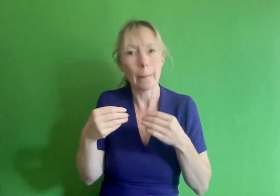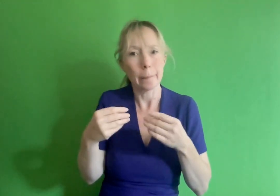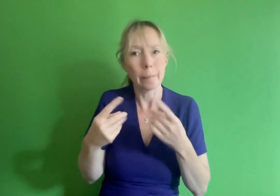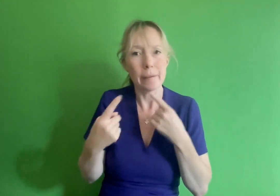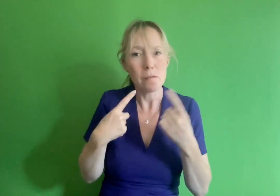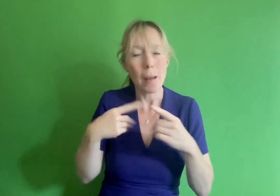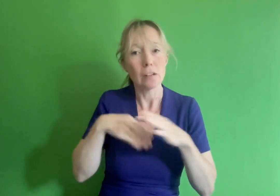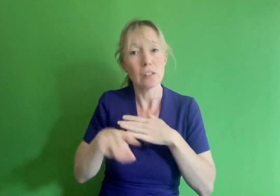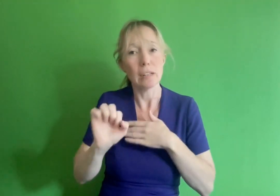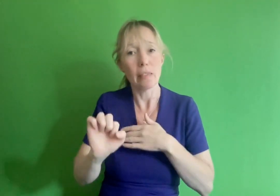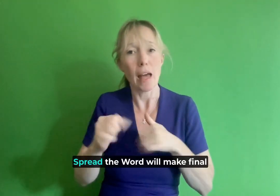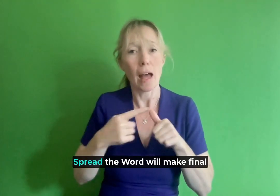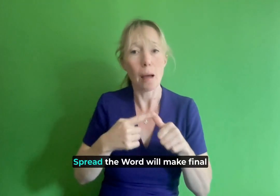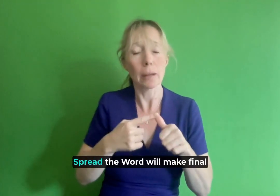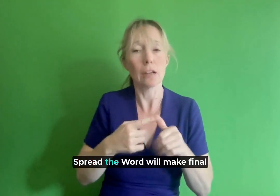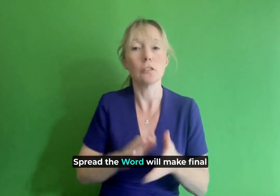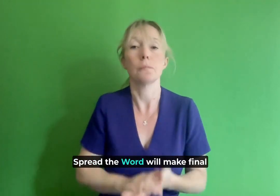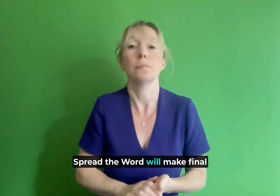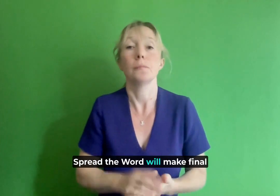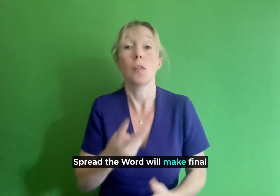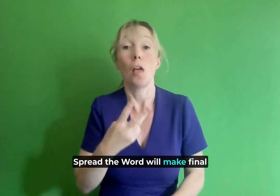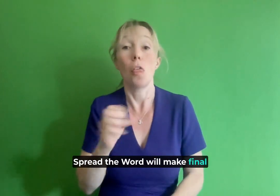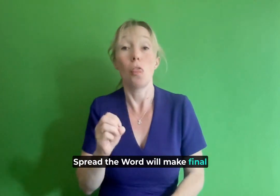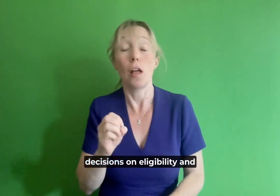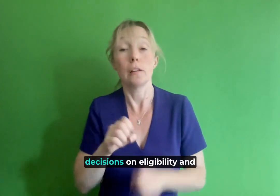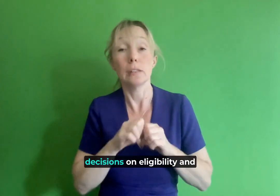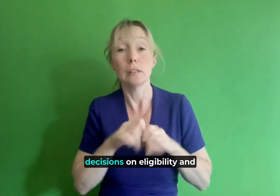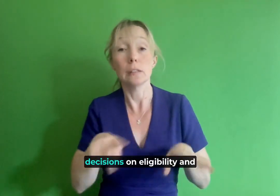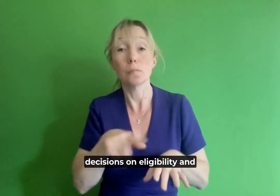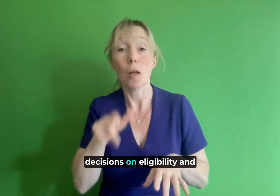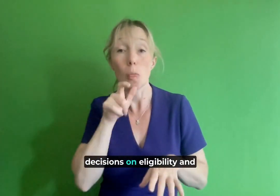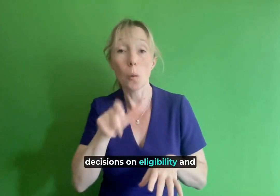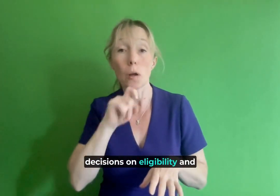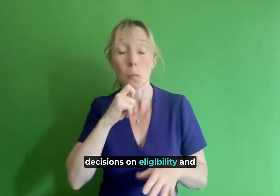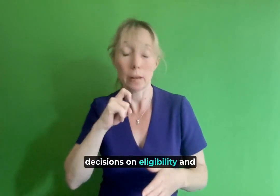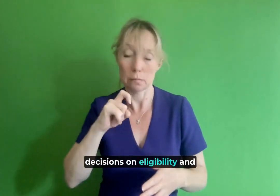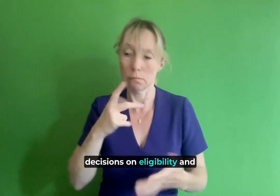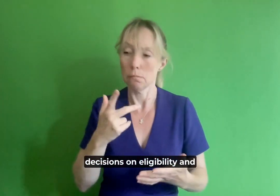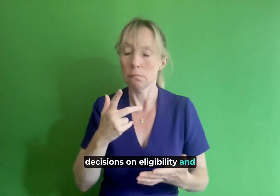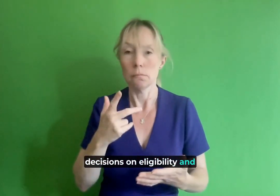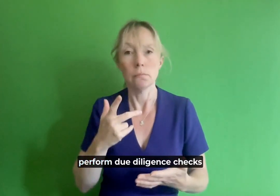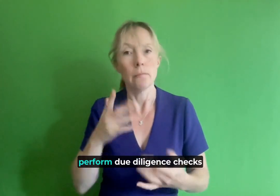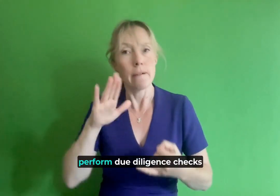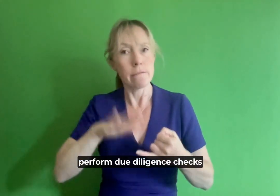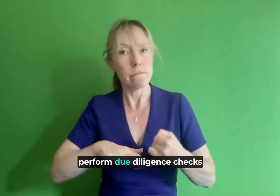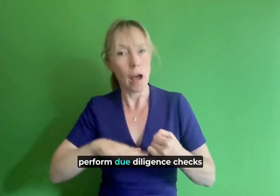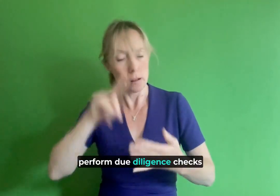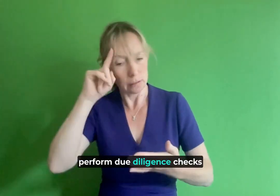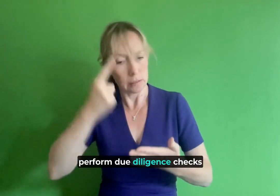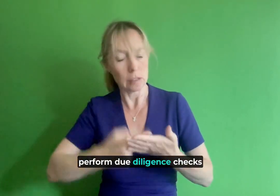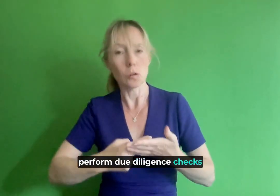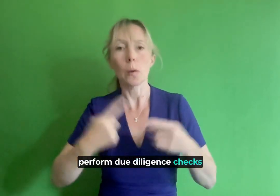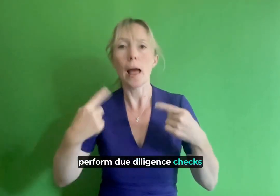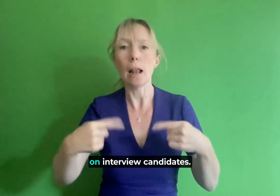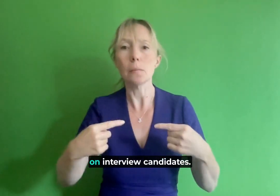30. Spread the Word will make final decisions on eligibility and perform due diligence checks on